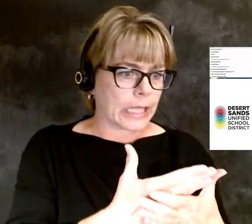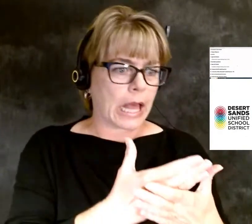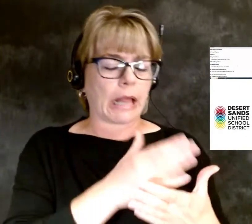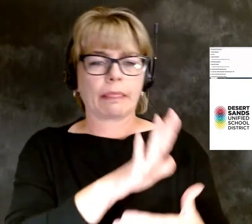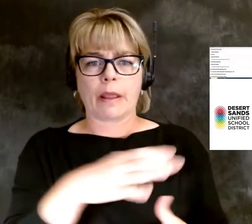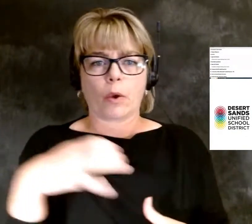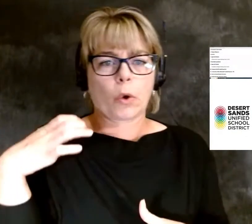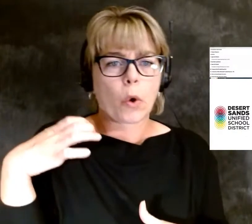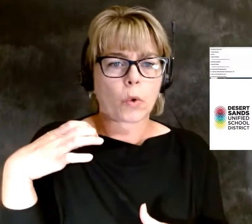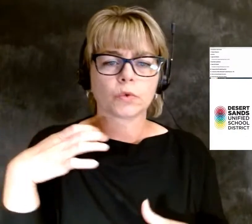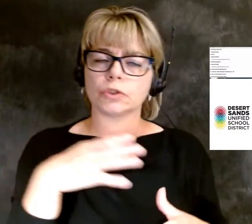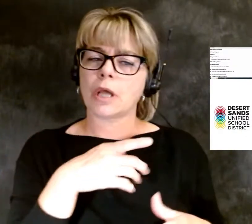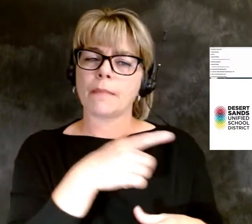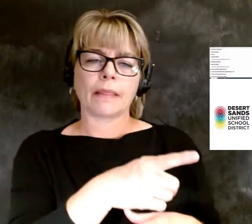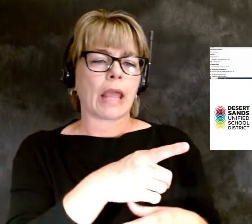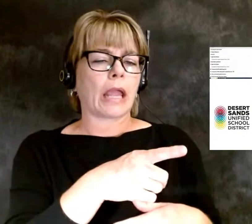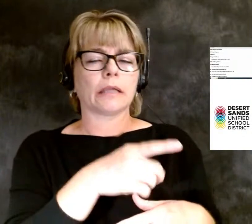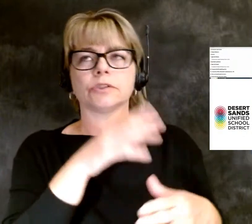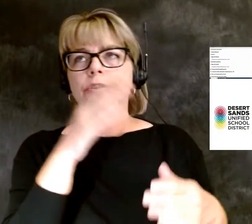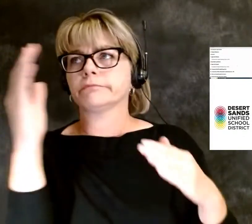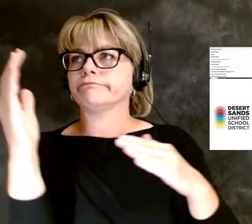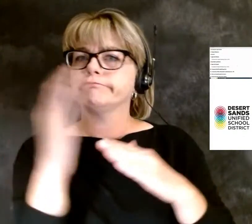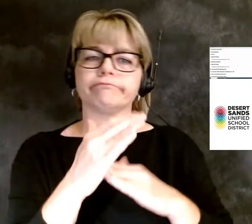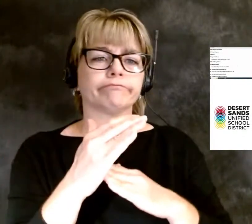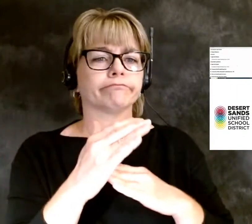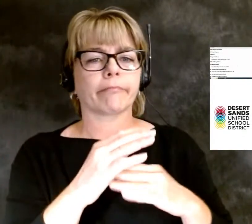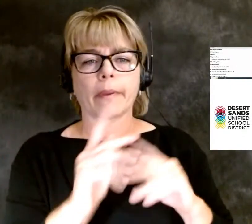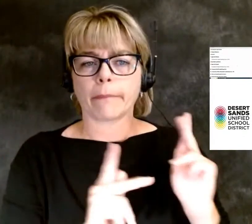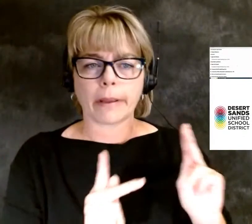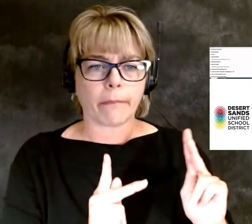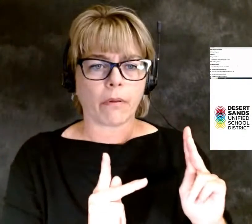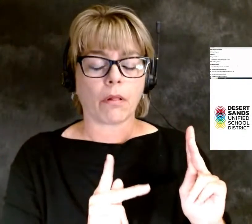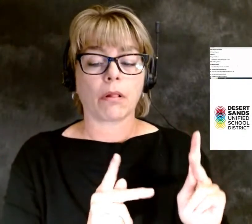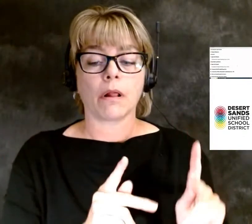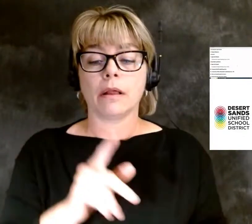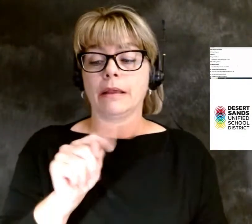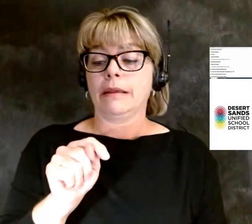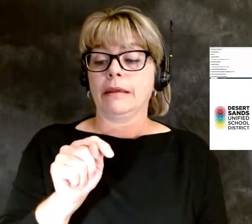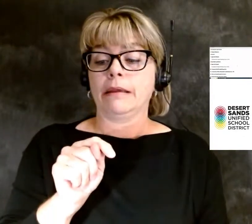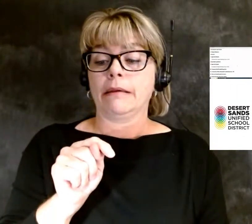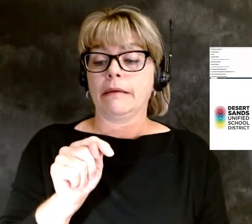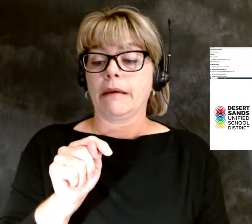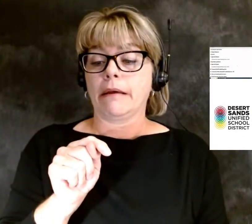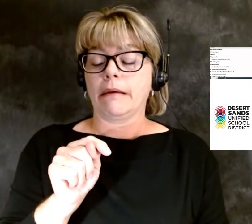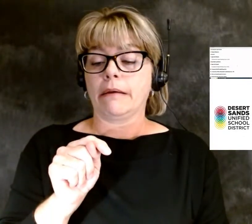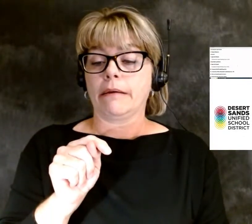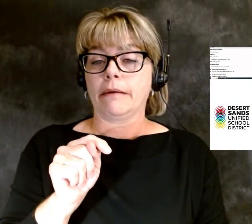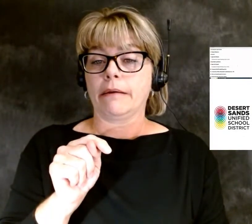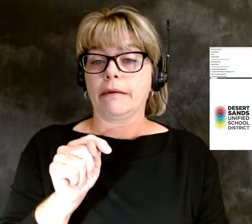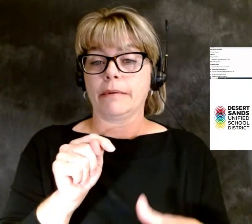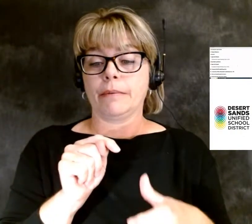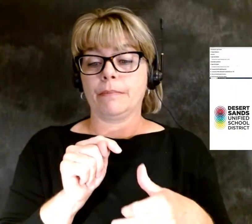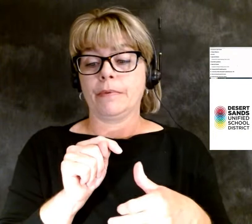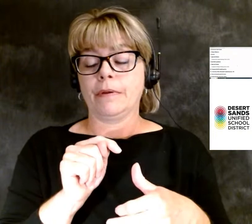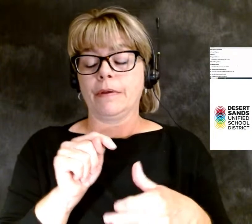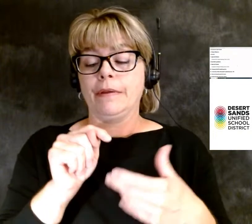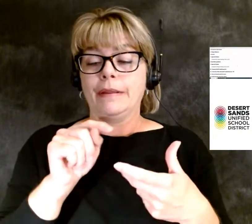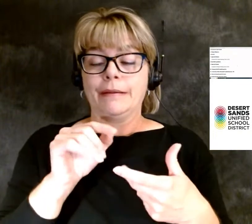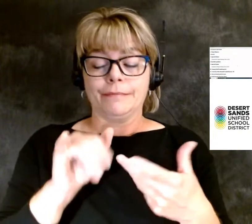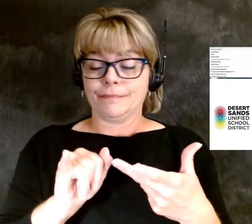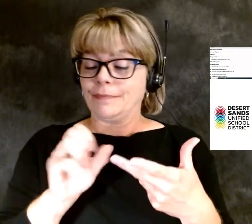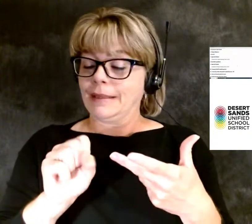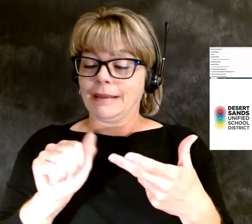more can you say? They're just stellar all the way around. Kaylin Montano, Jocelyn Sandoval, Isabel Navarro, I just